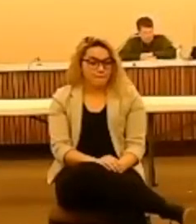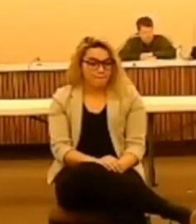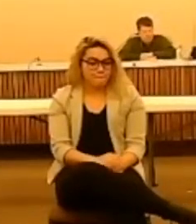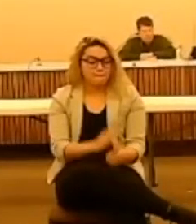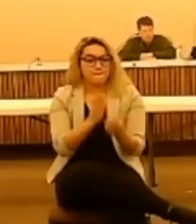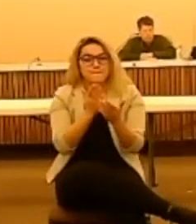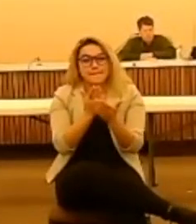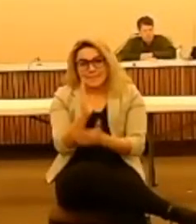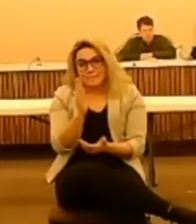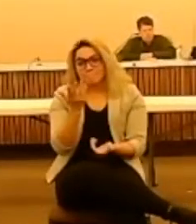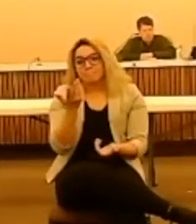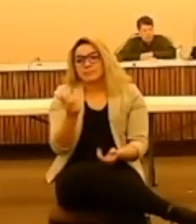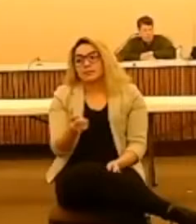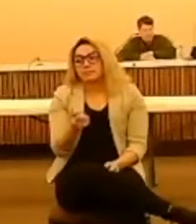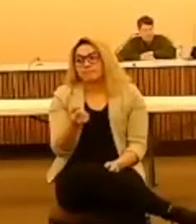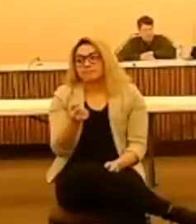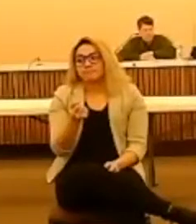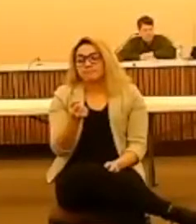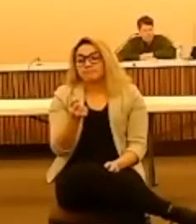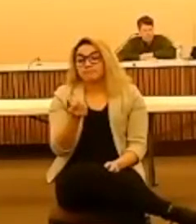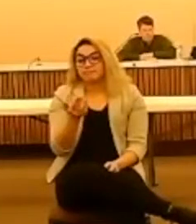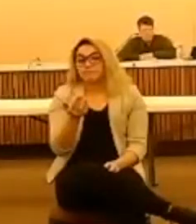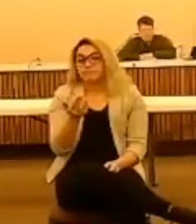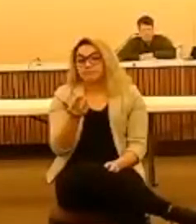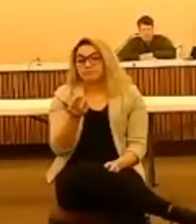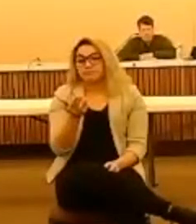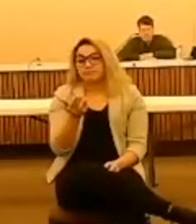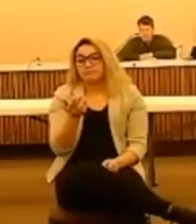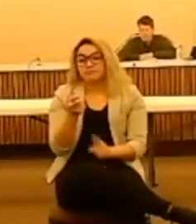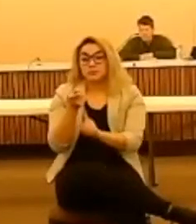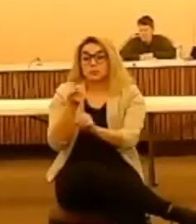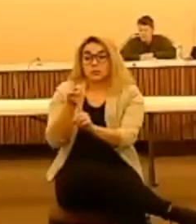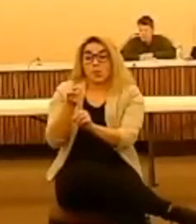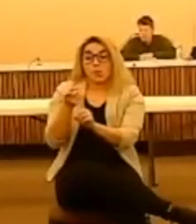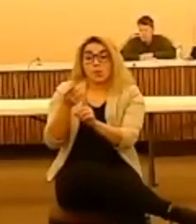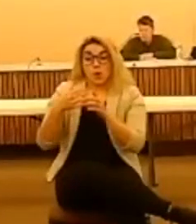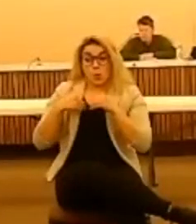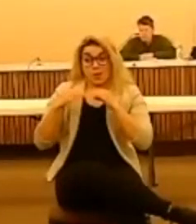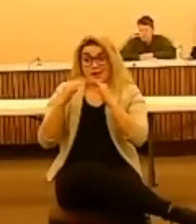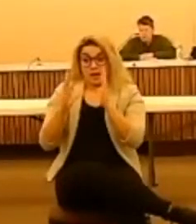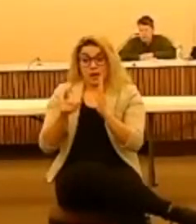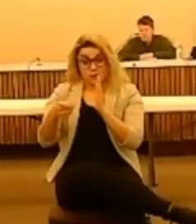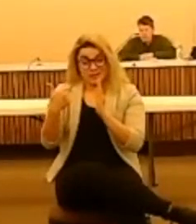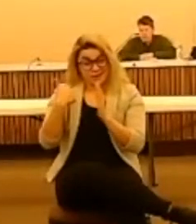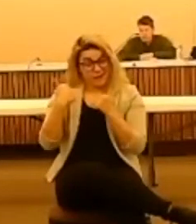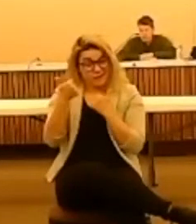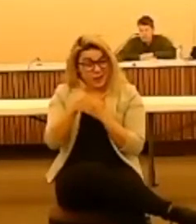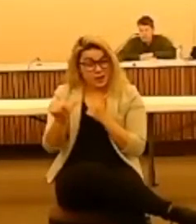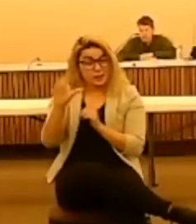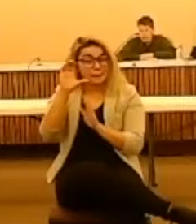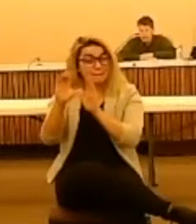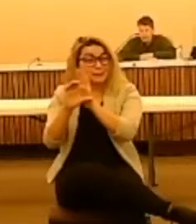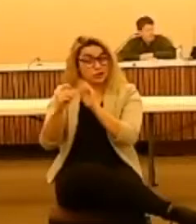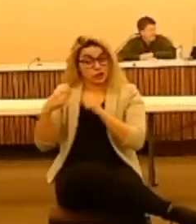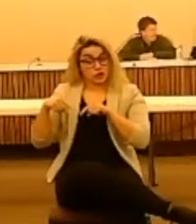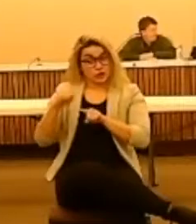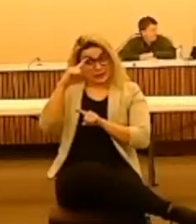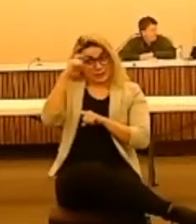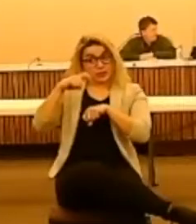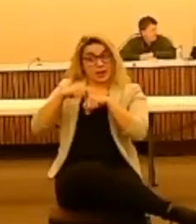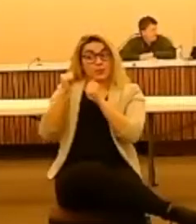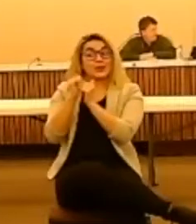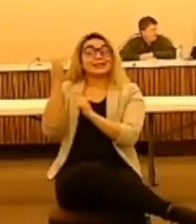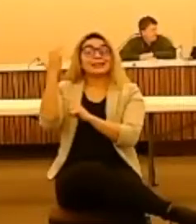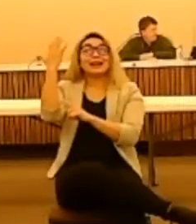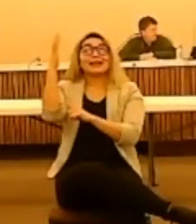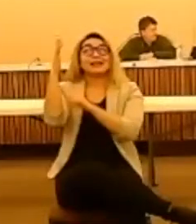I don't suppose you have any pictures of the tree this summer with canopy on it? No, sir.